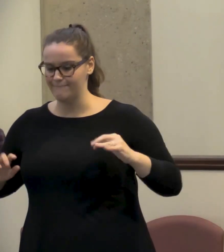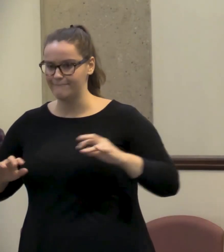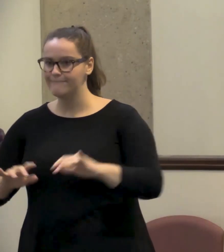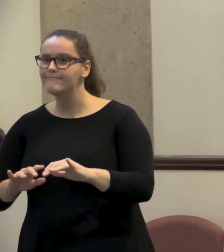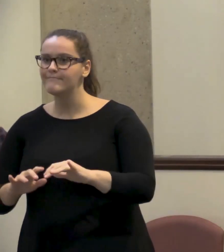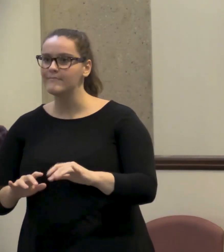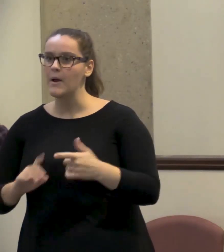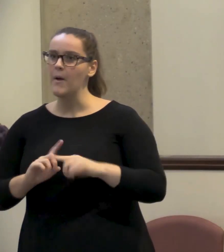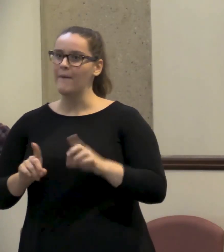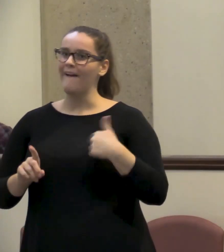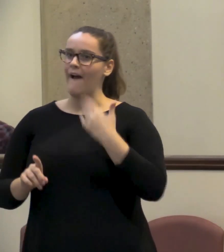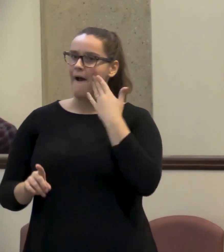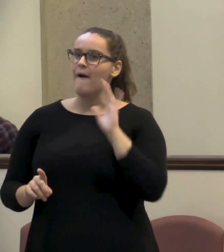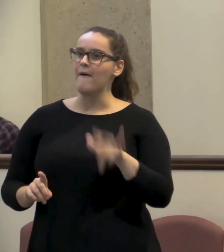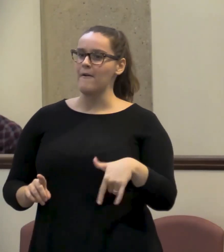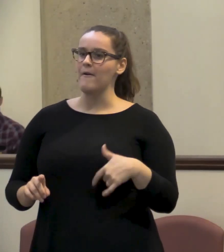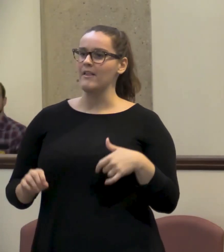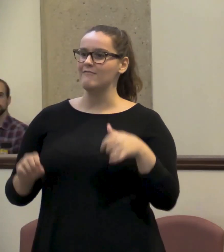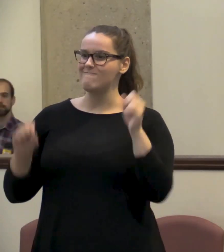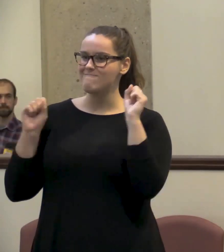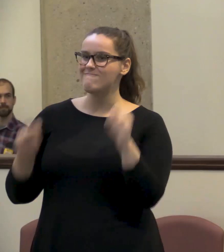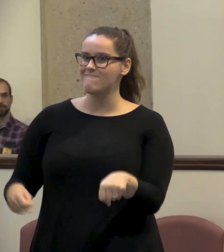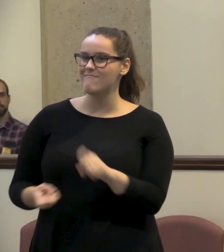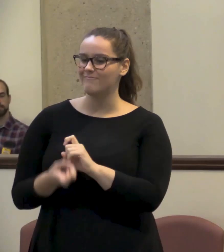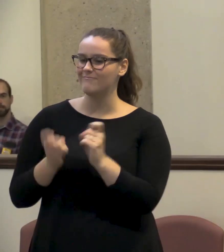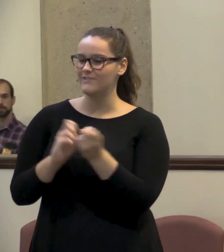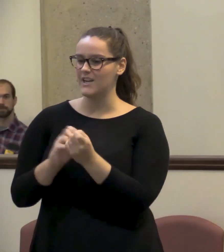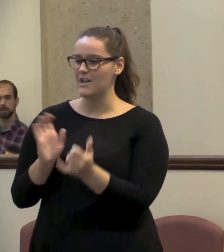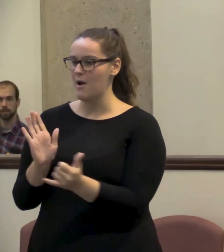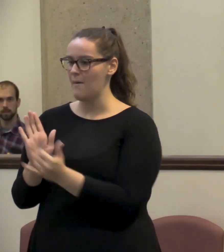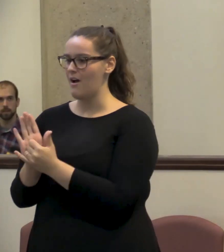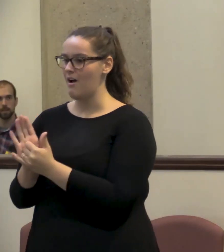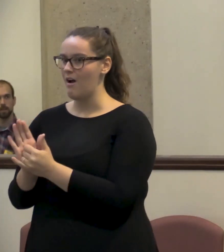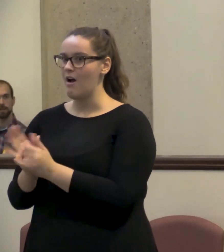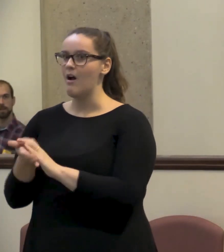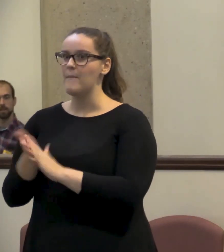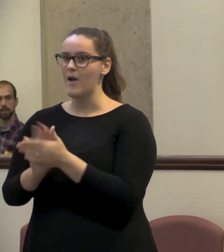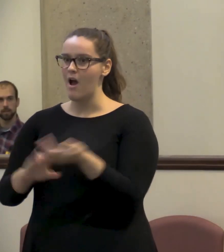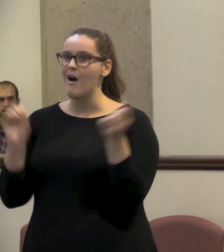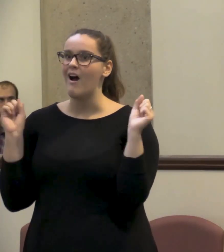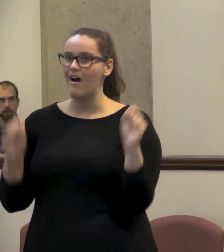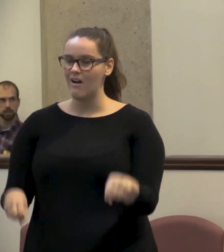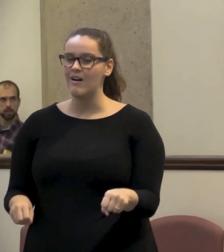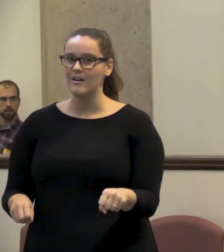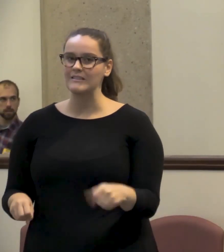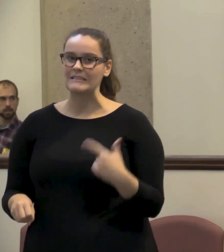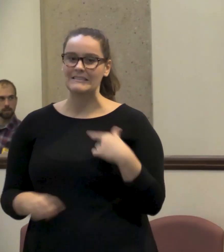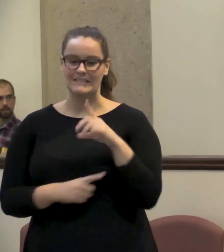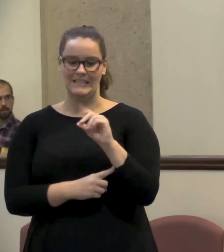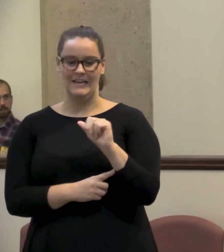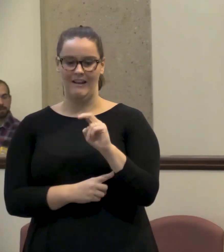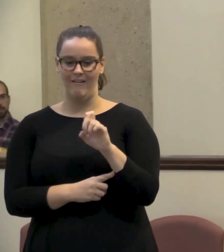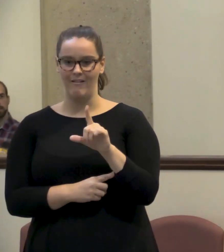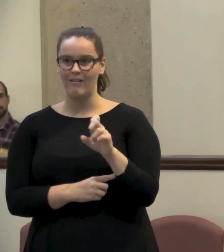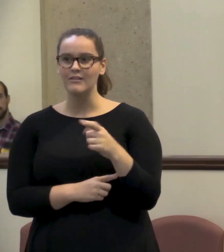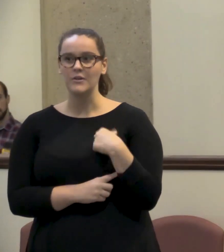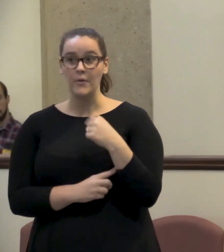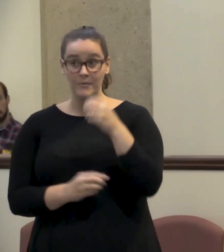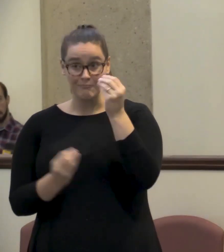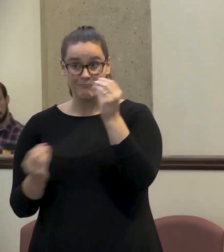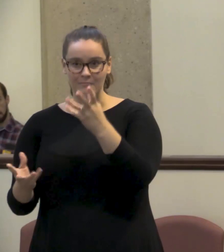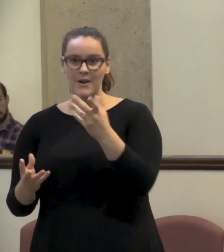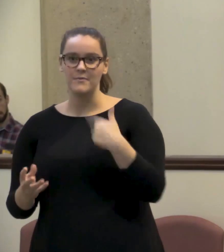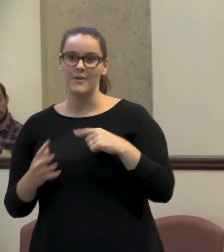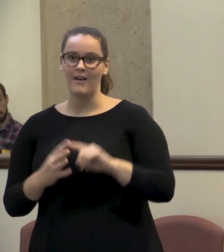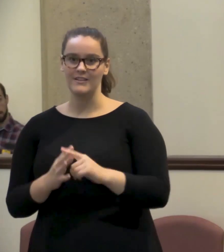about impossible in politics because, as Danielle reminded everybody, I started my political career